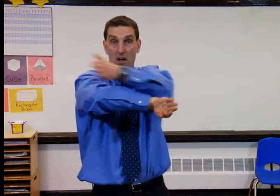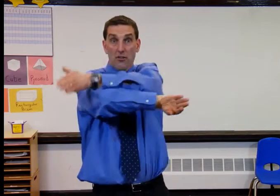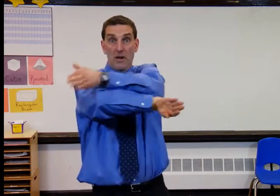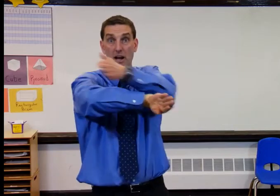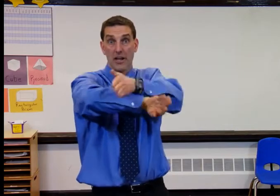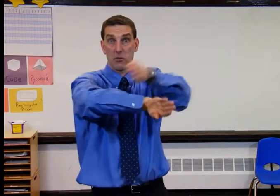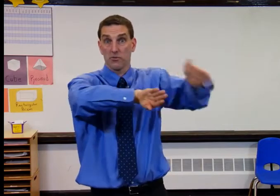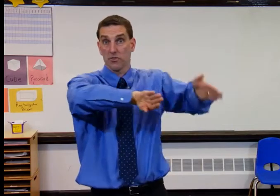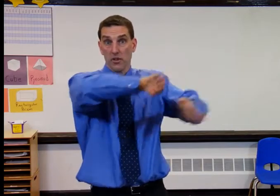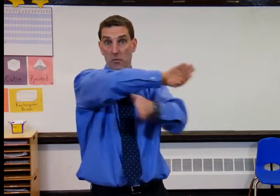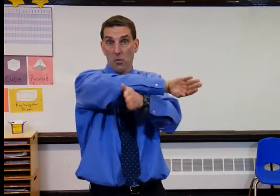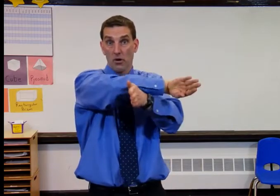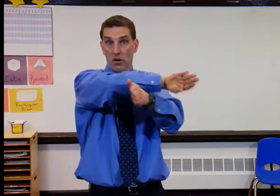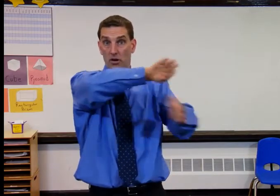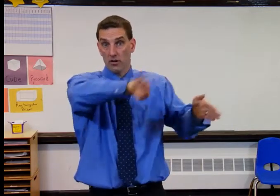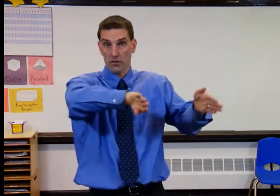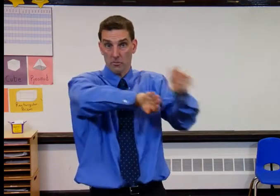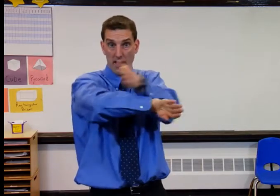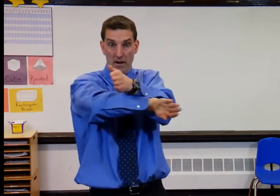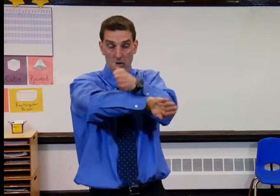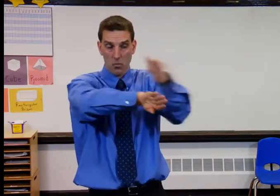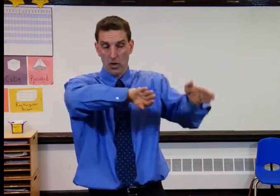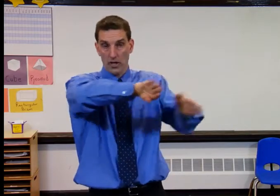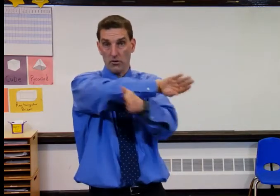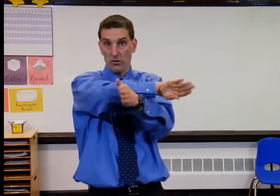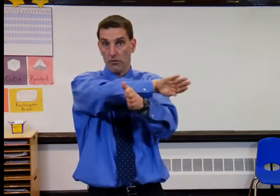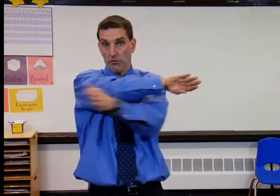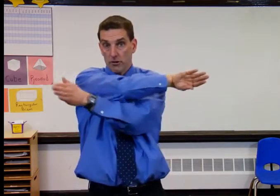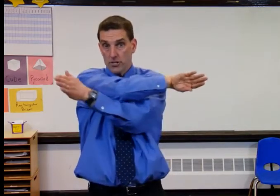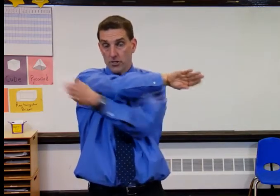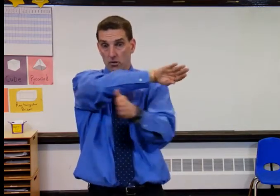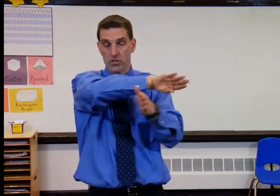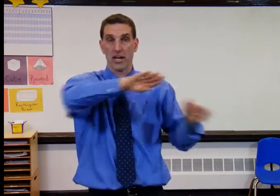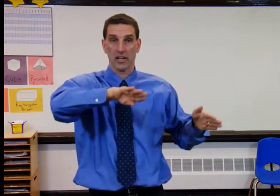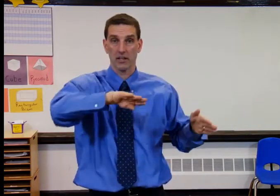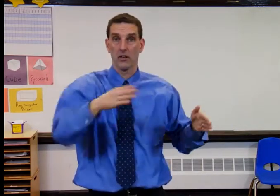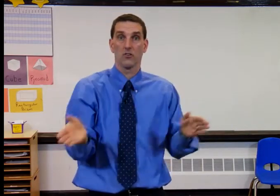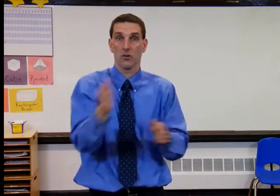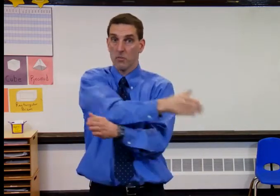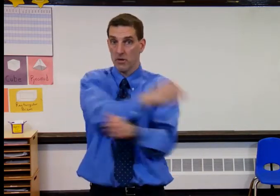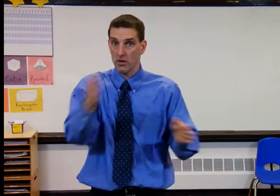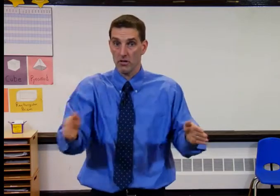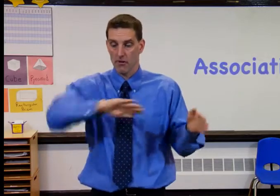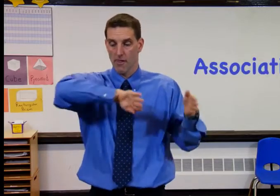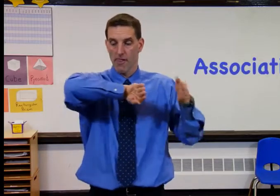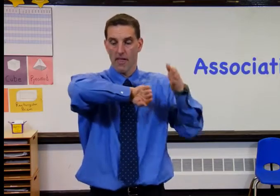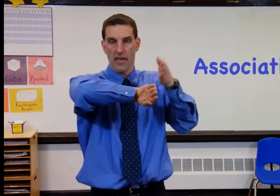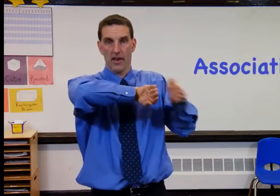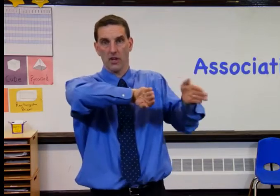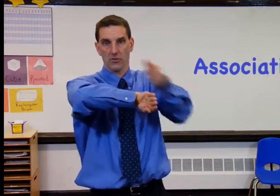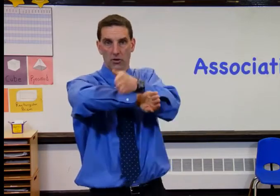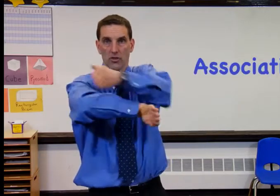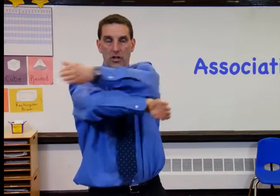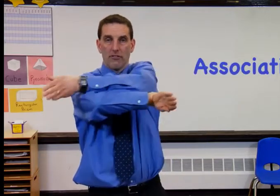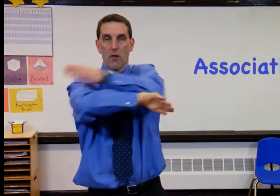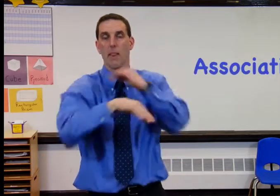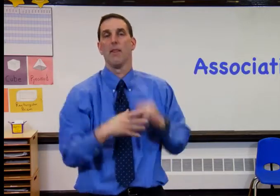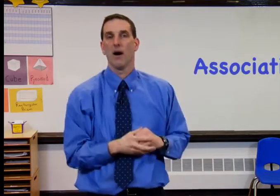3 items, the order doesn't matter what you do first or second. So commutative and then associative.